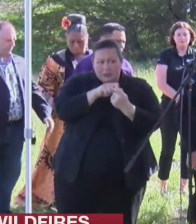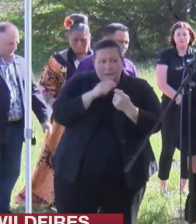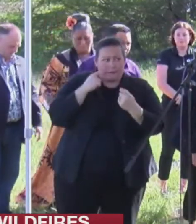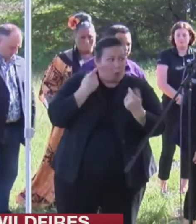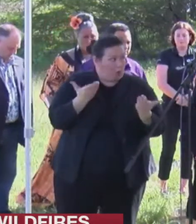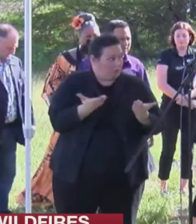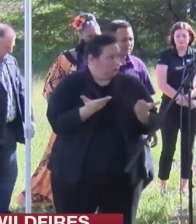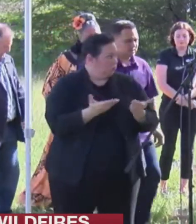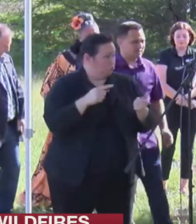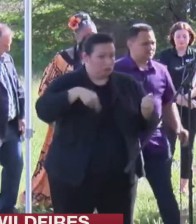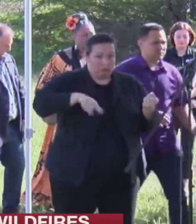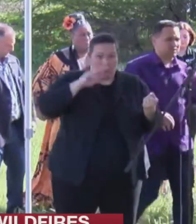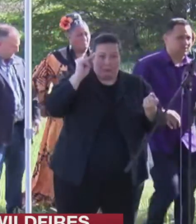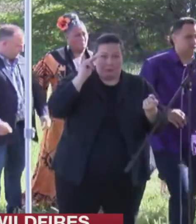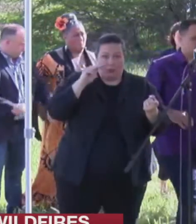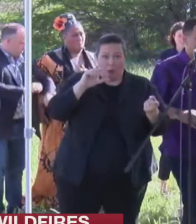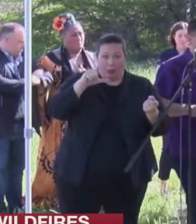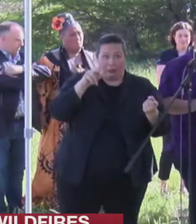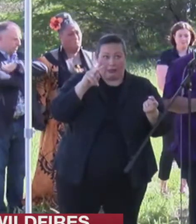Mahalo.